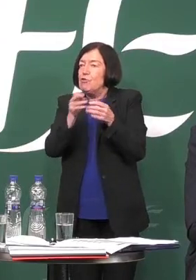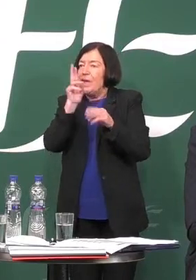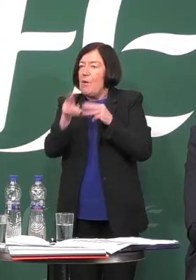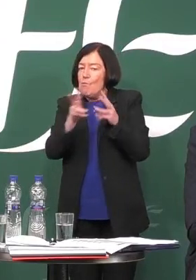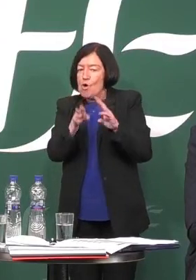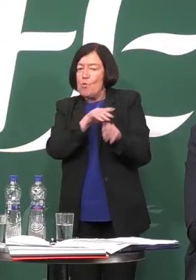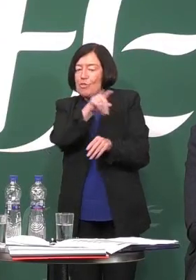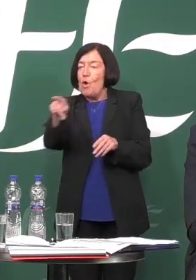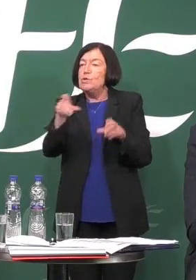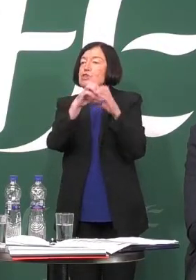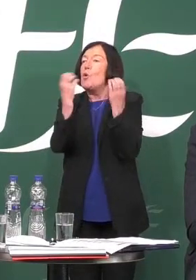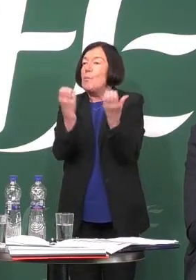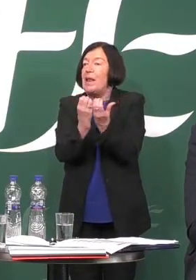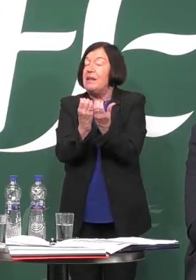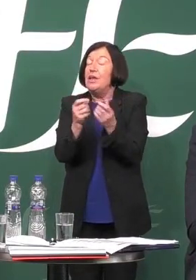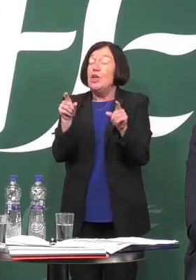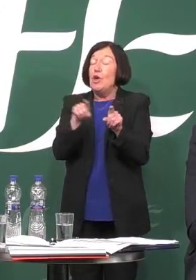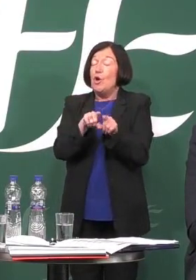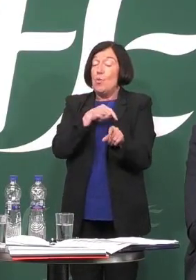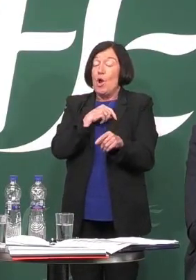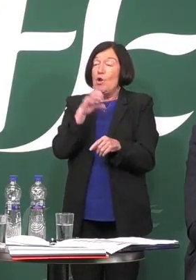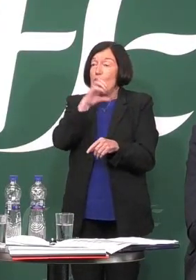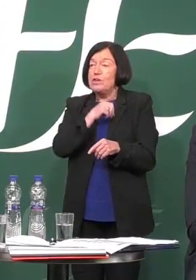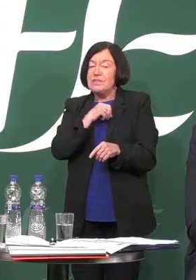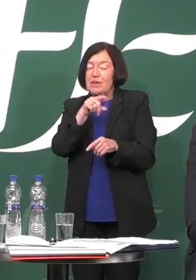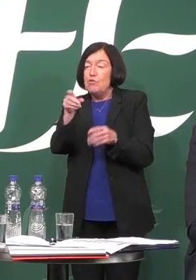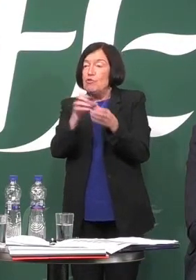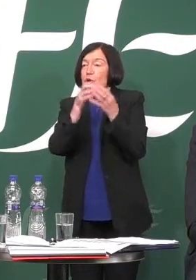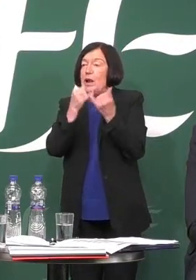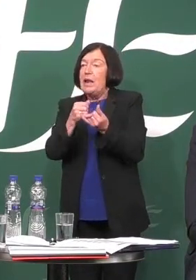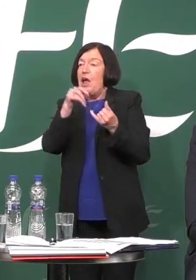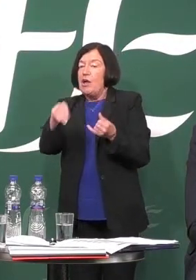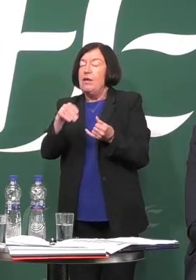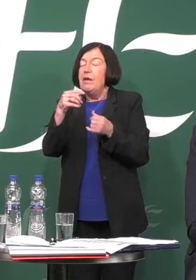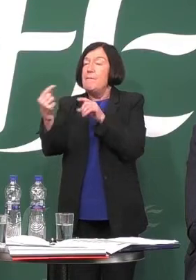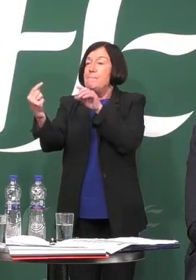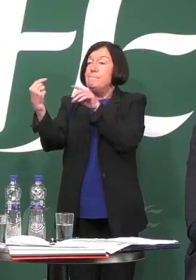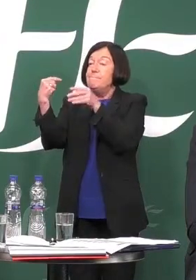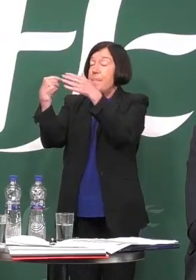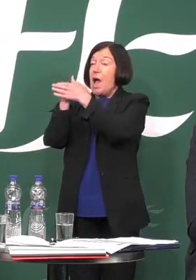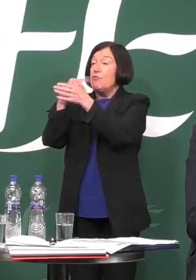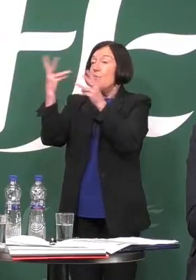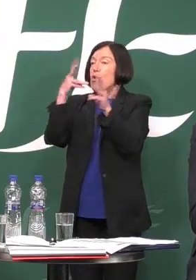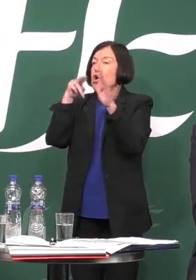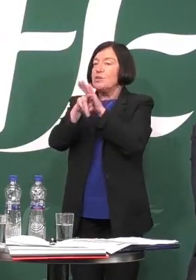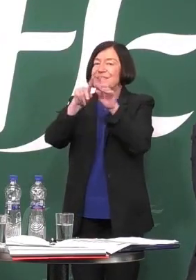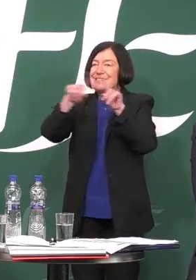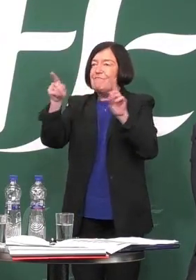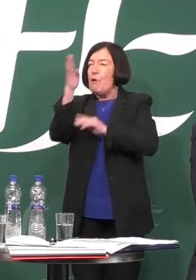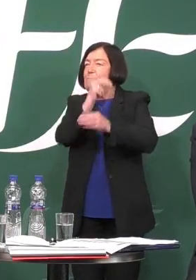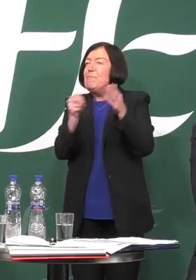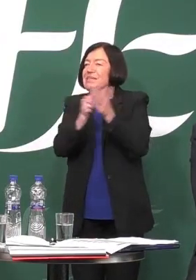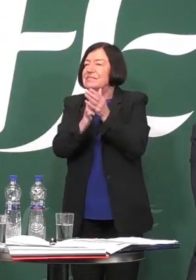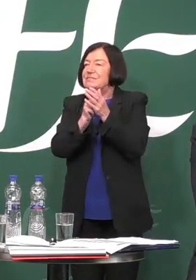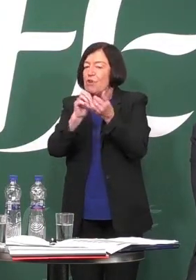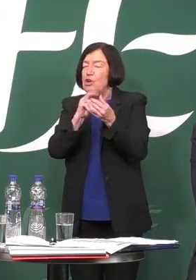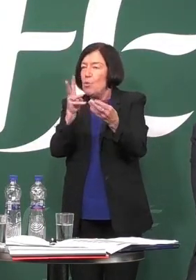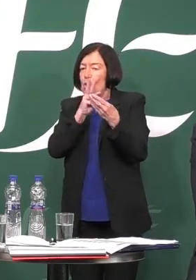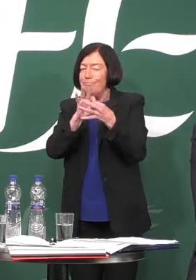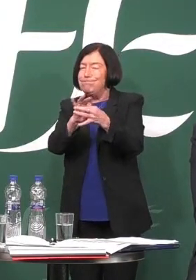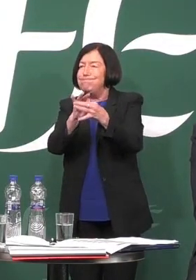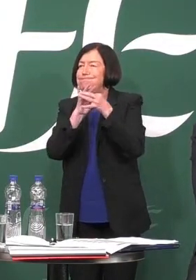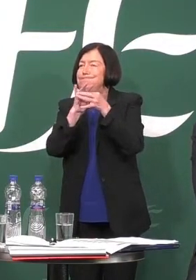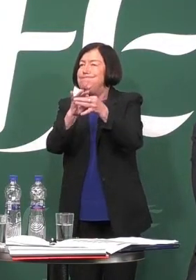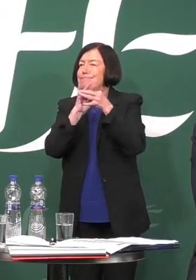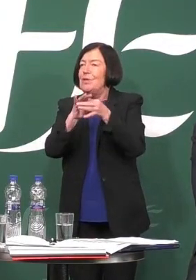with those communities. Equally, we're also looking, say, with groups like migrant workers who are working in certain industries and trying to work with those industries as well to